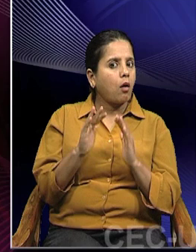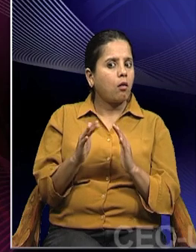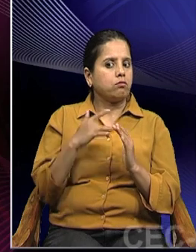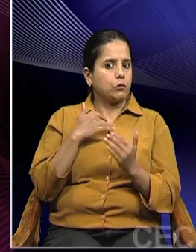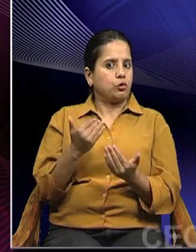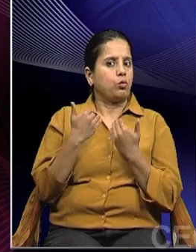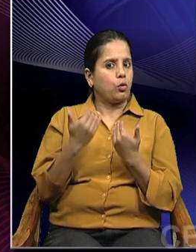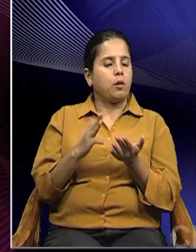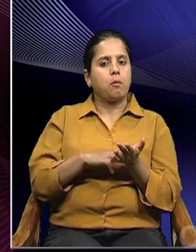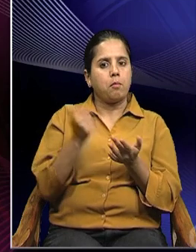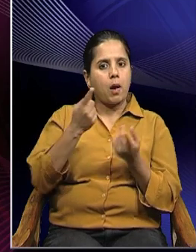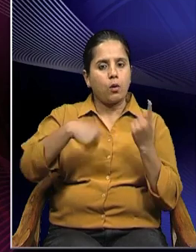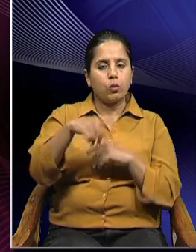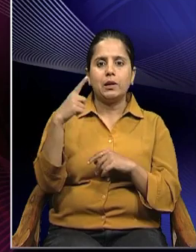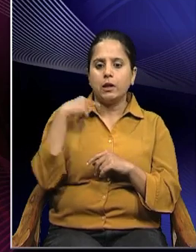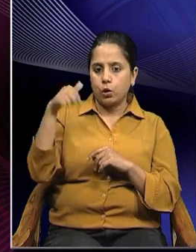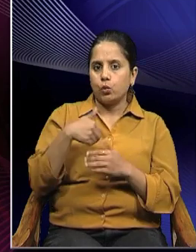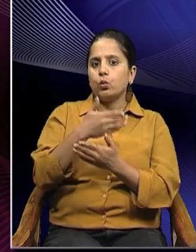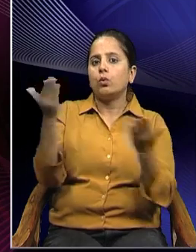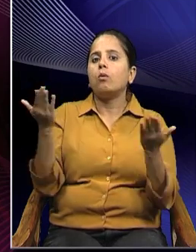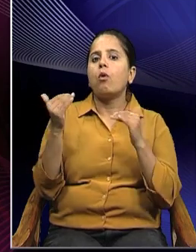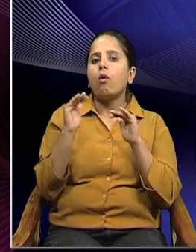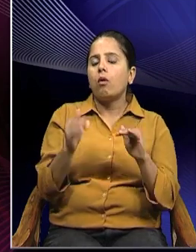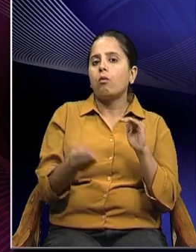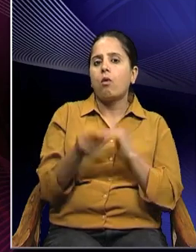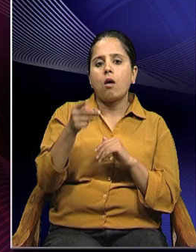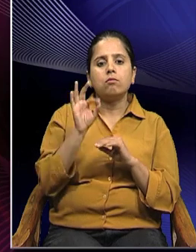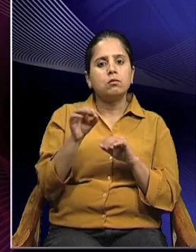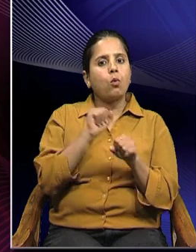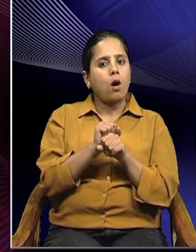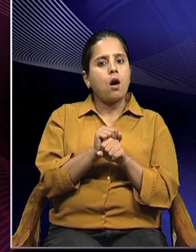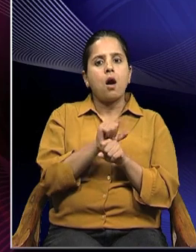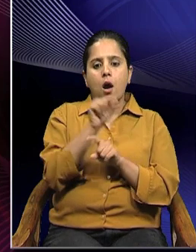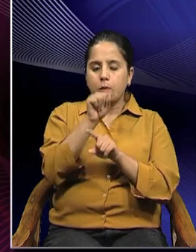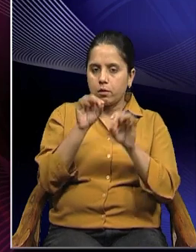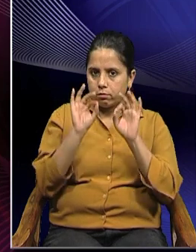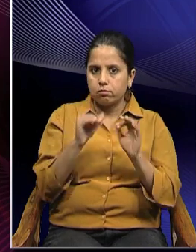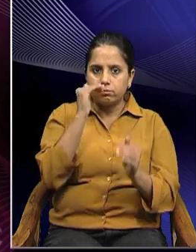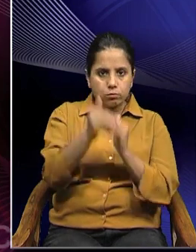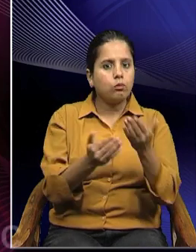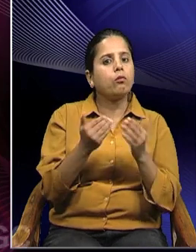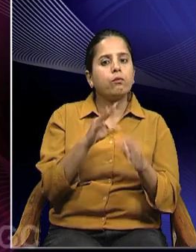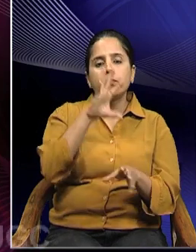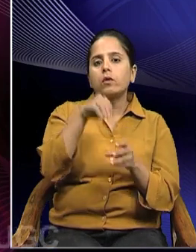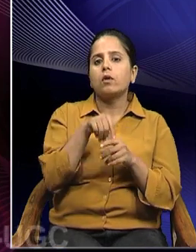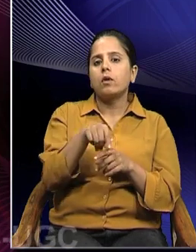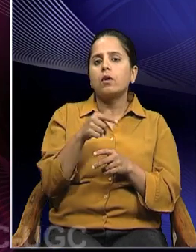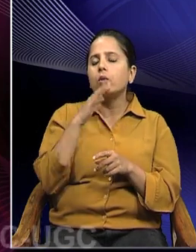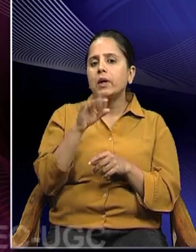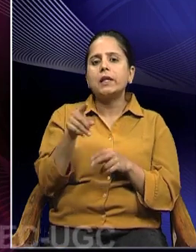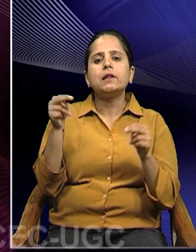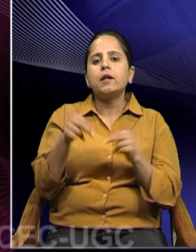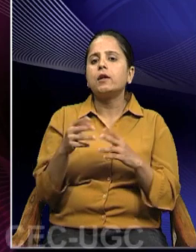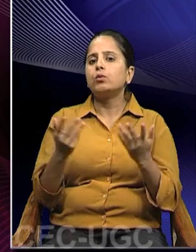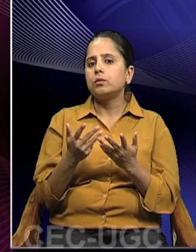the managers, to the leaders of today, and they can be more efficient and effective. And it includes what it actually needs.